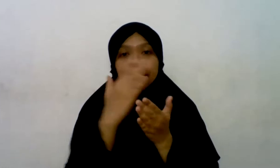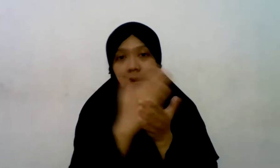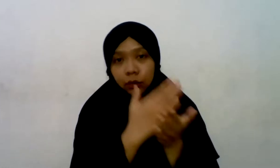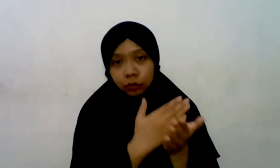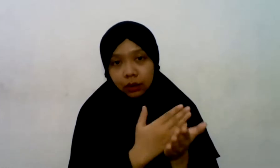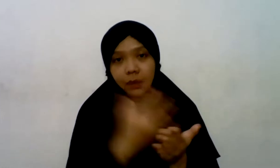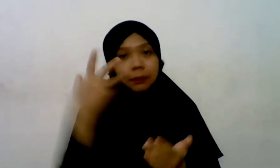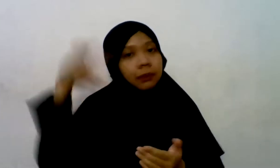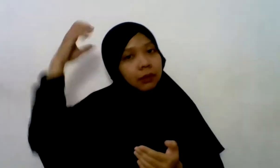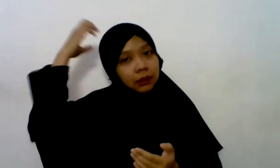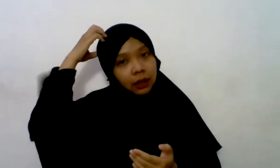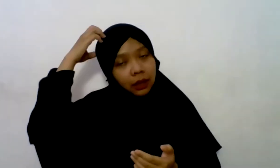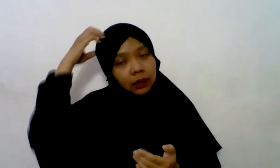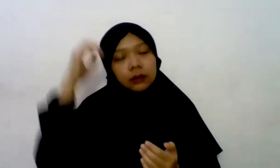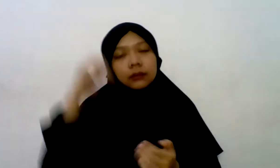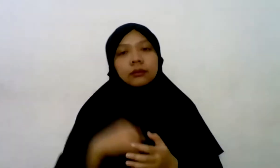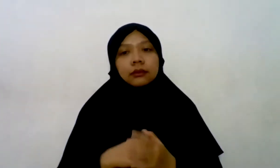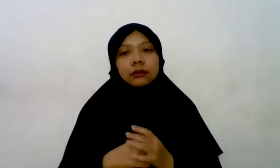peraturan pemerintah, which is actually